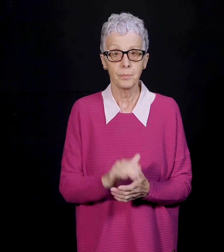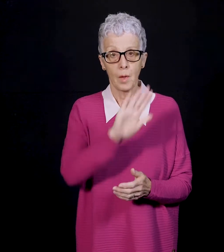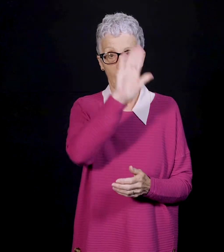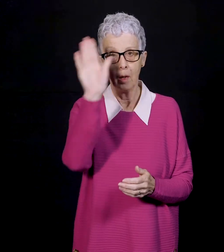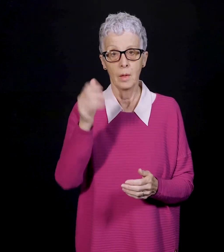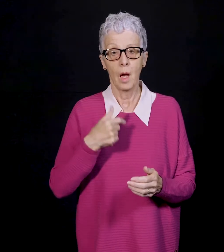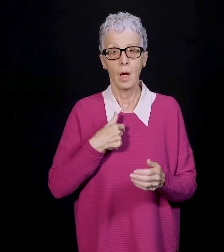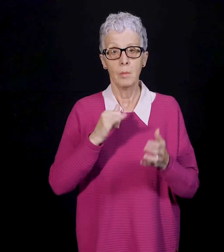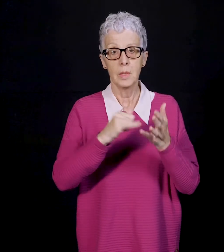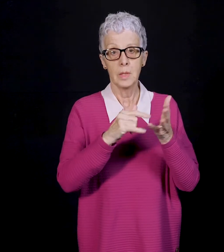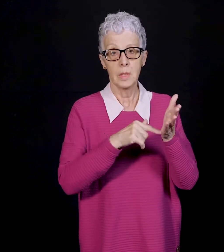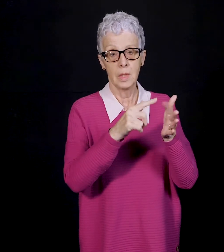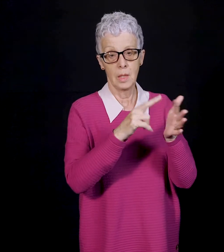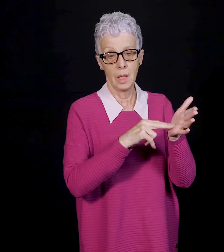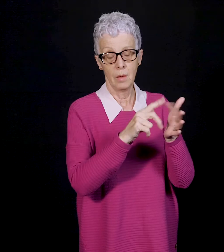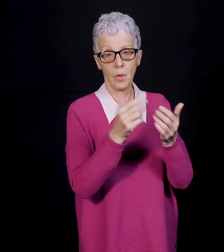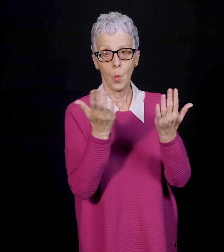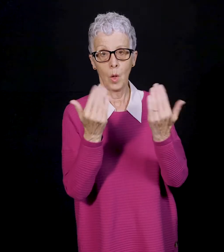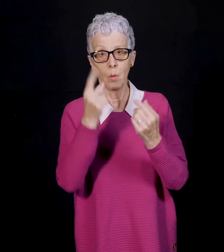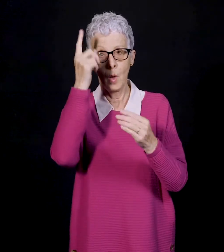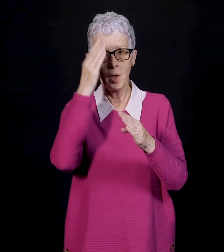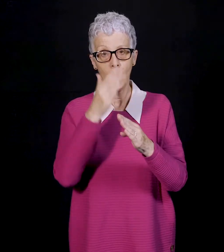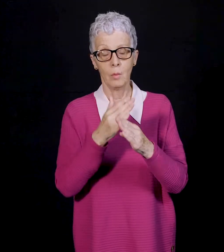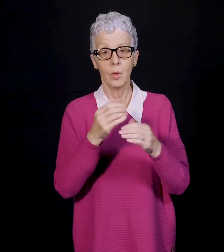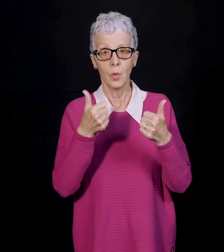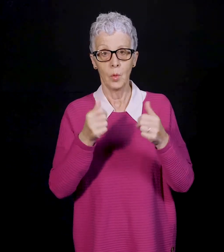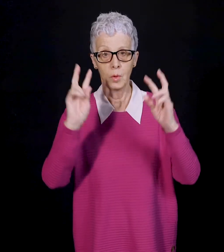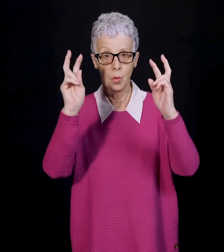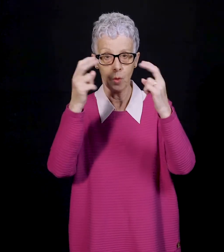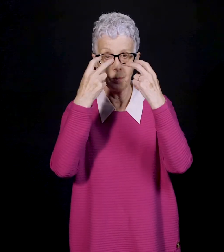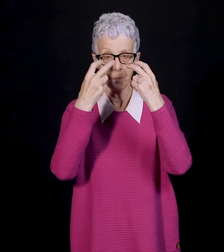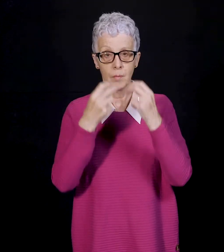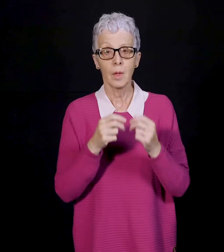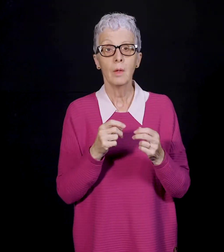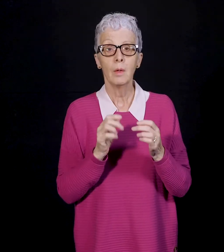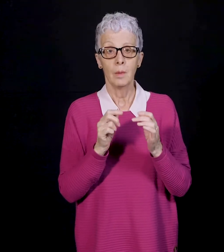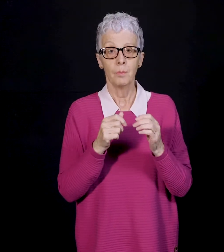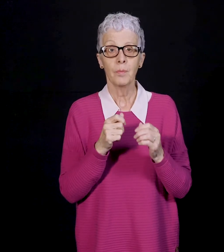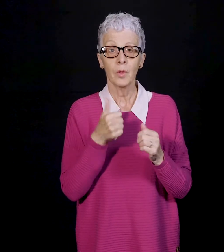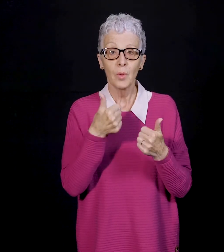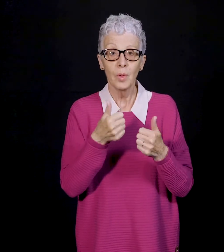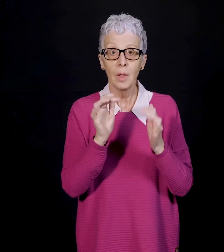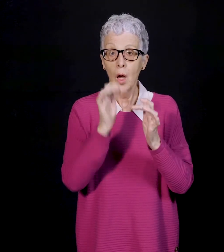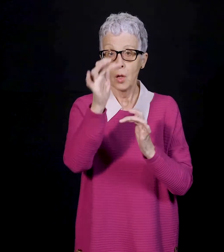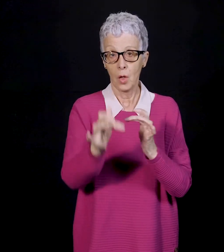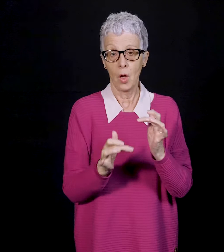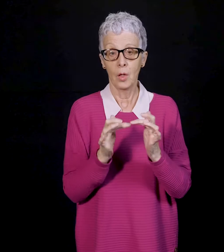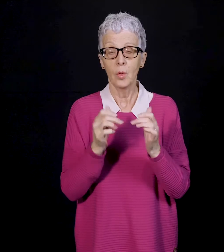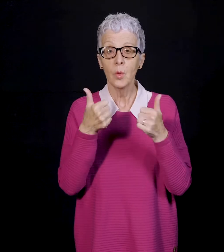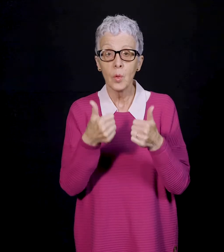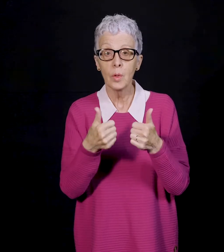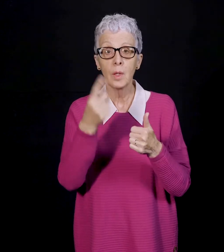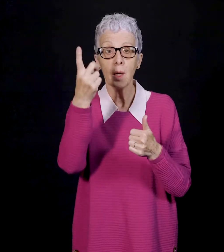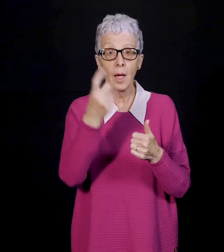Hi, I'm Steve. Welcome along today to One Hope. It's great that you could join us, especially if you're online with us. It's great to have you as part of